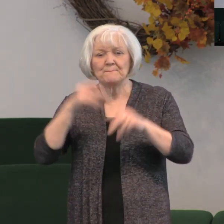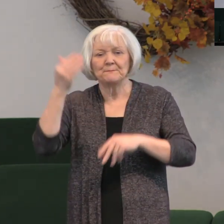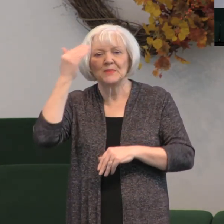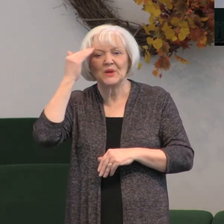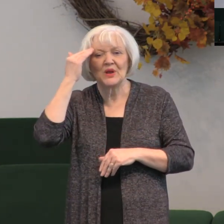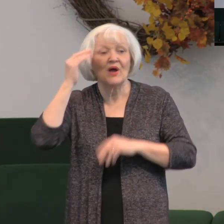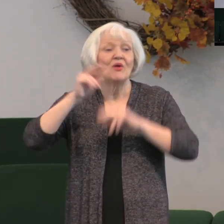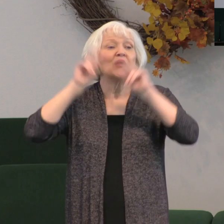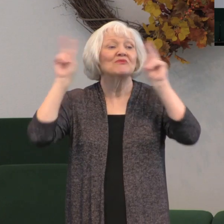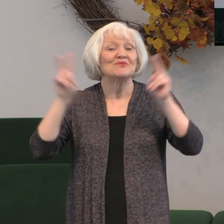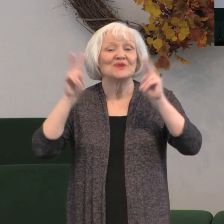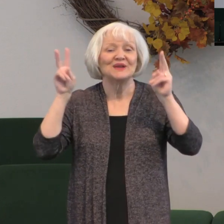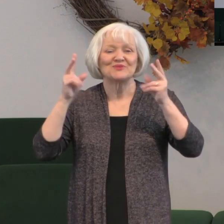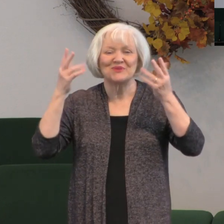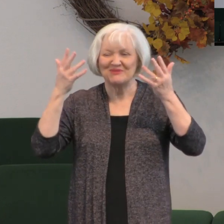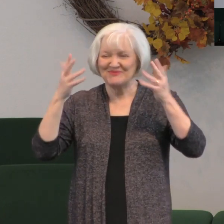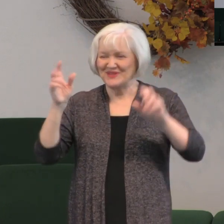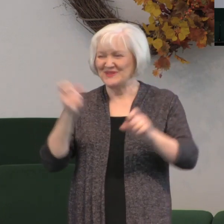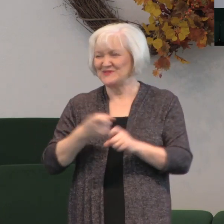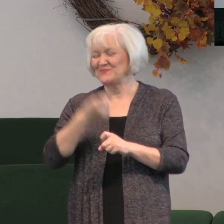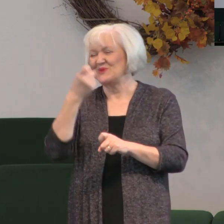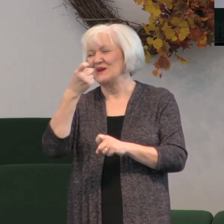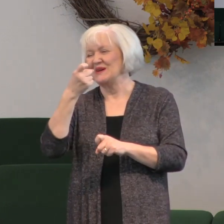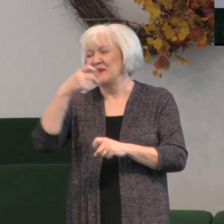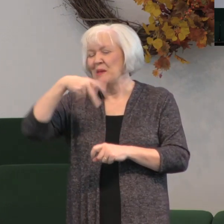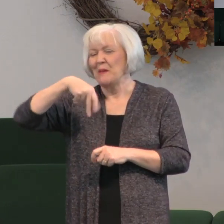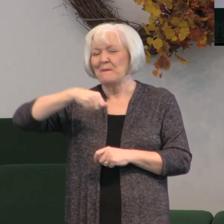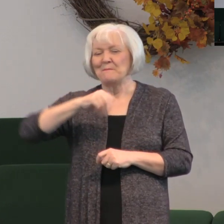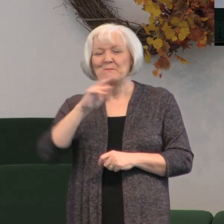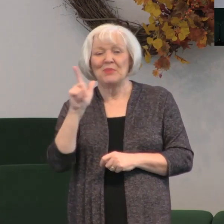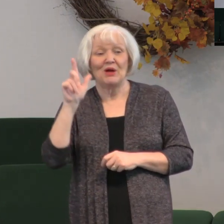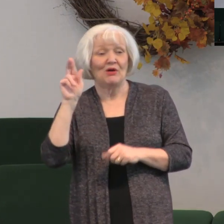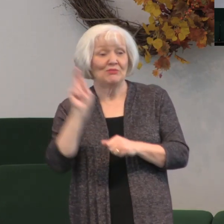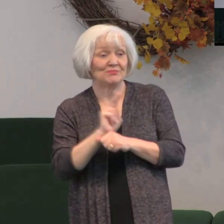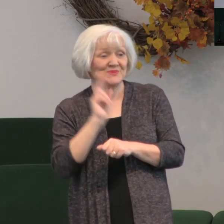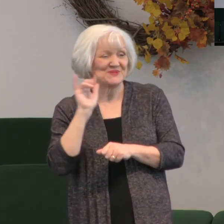victory had been won. Paul uses this very